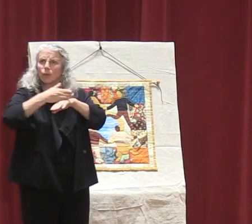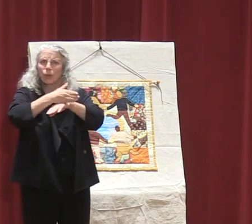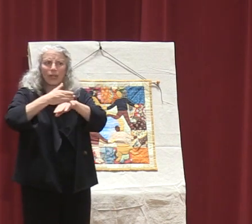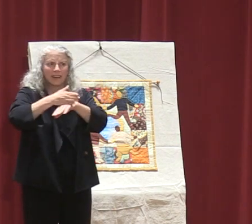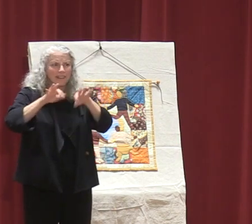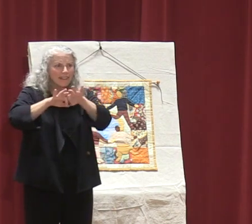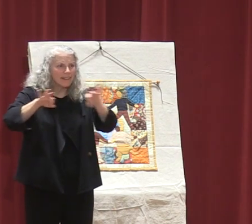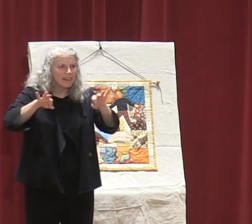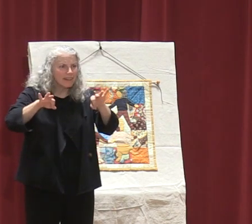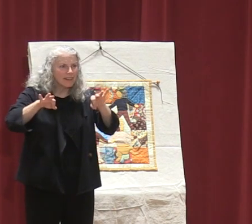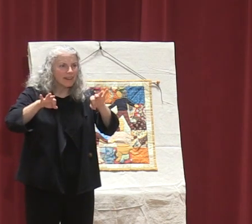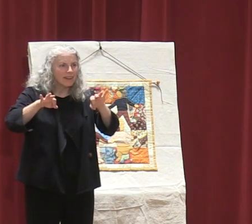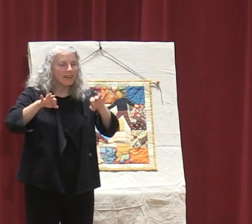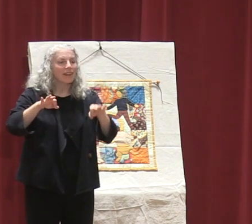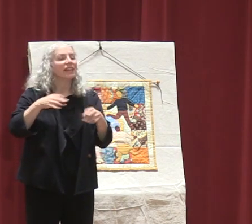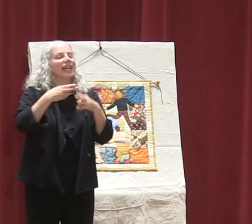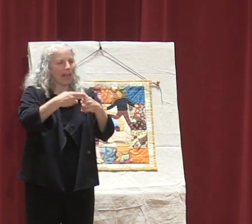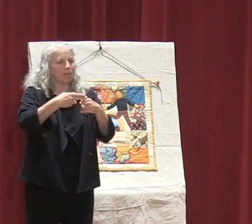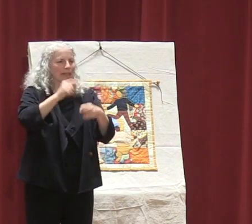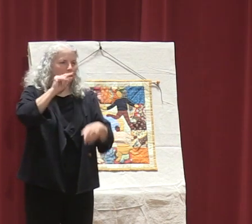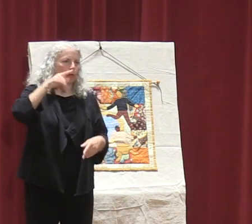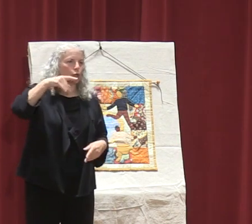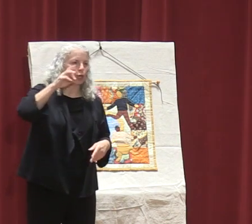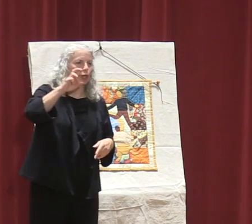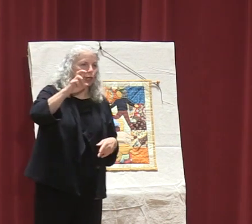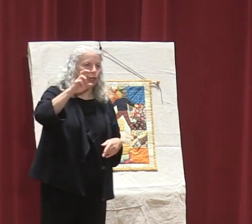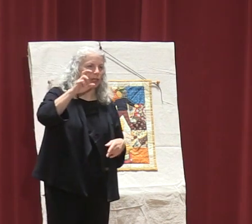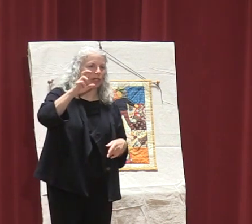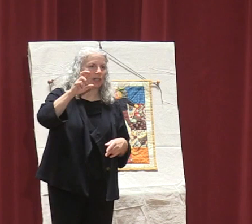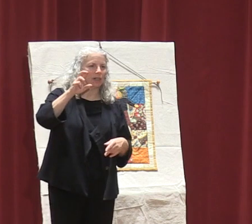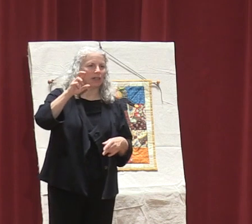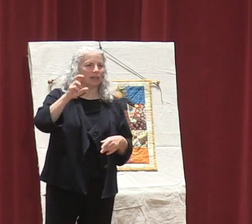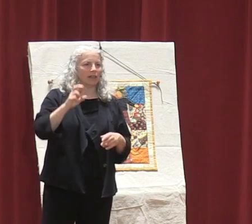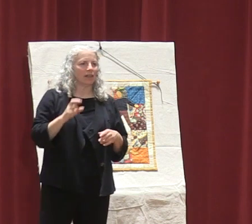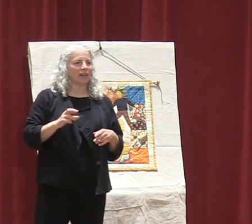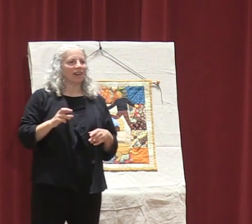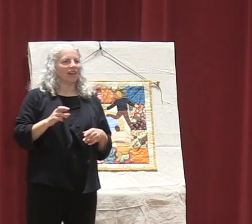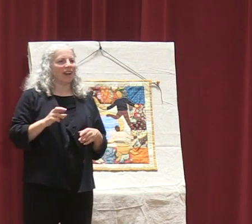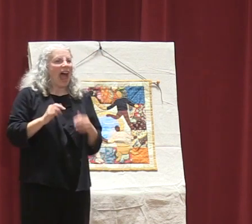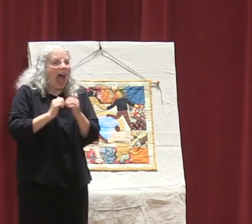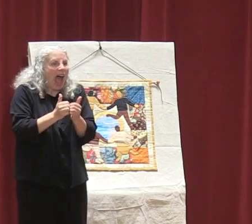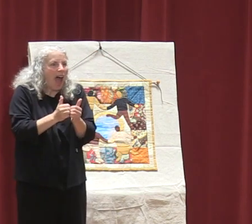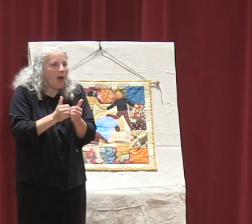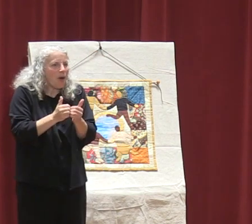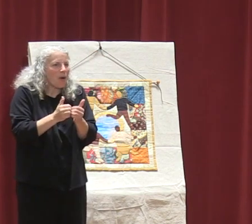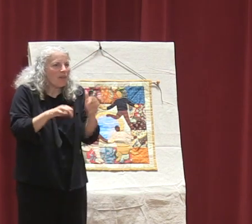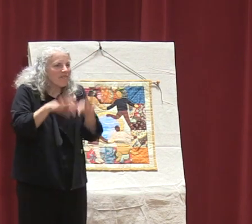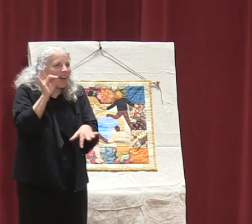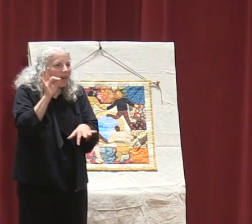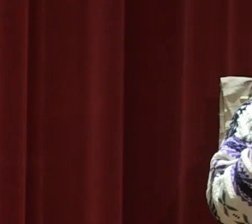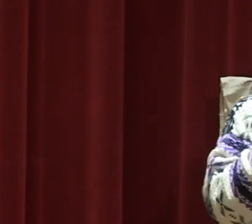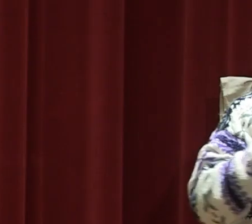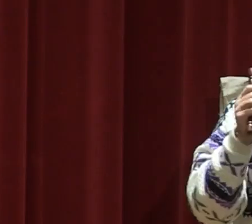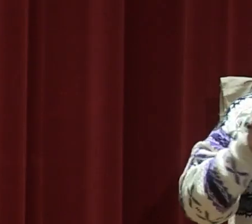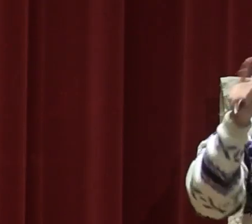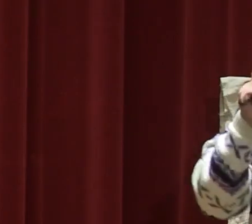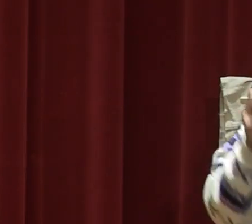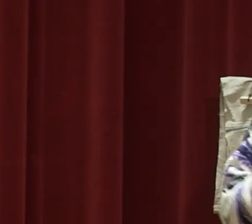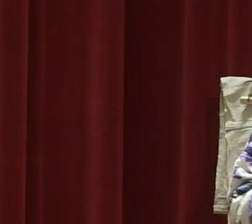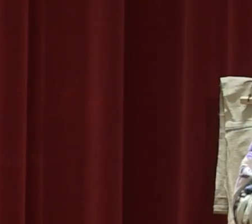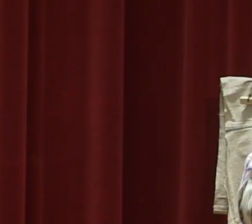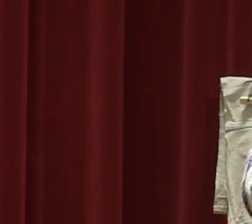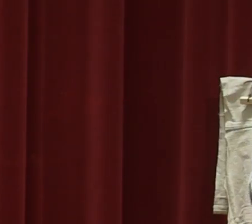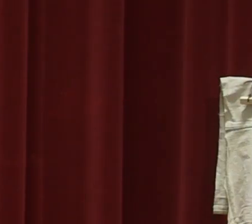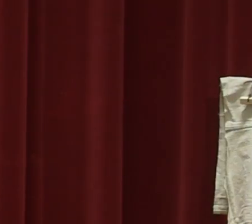piece of wood, which they named a tipper, and how he had gotten it. And it